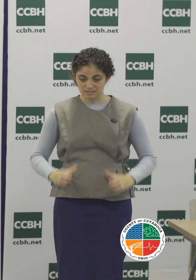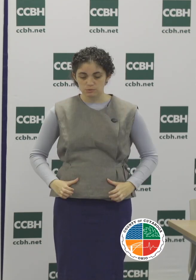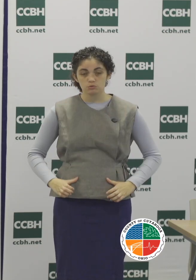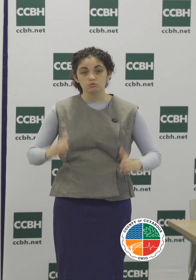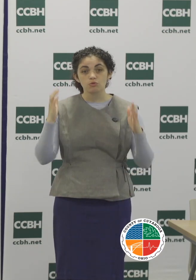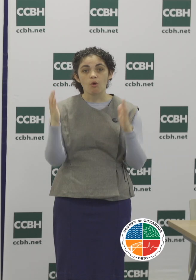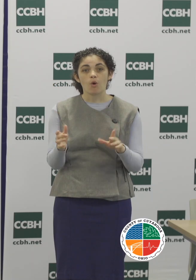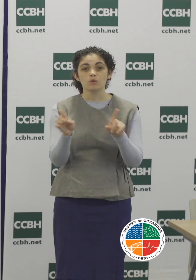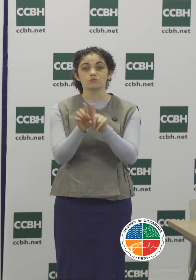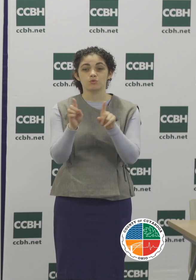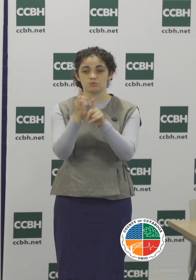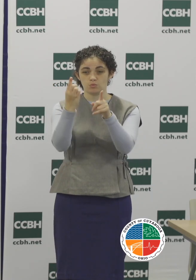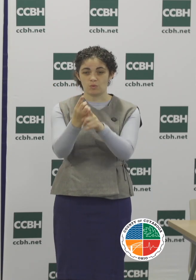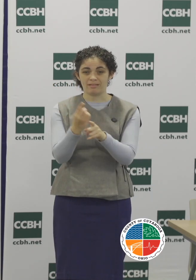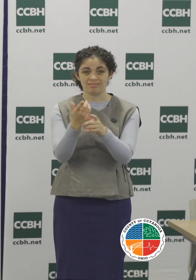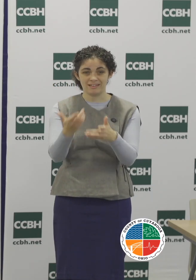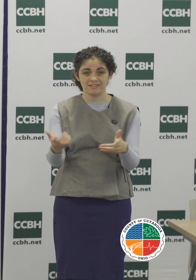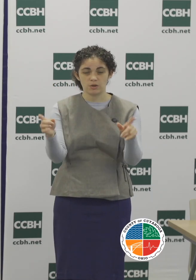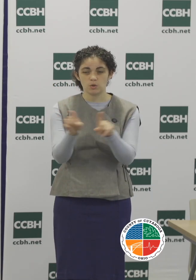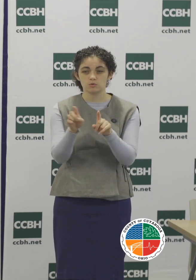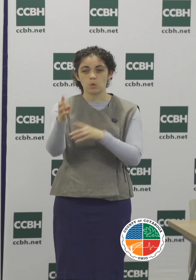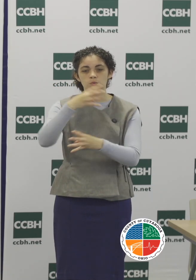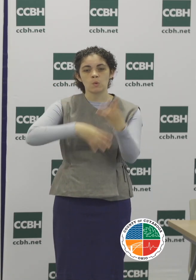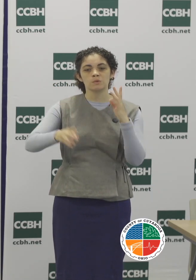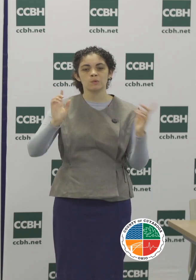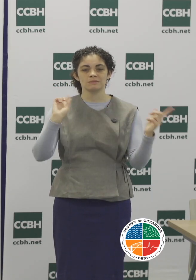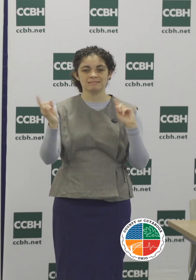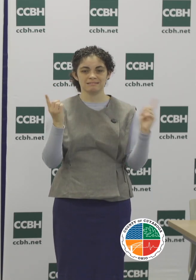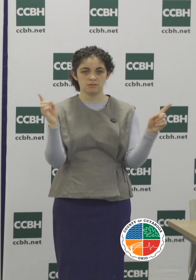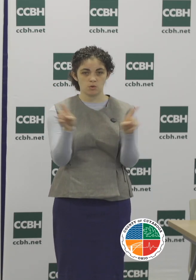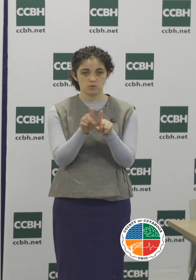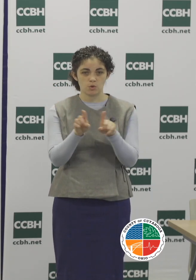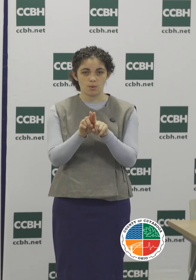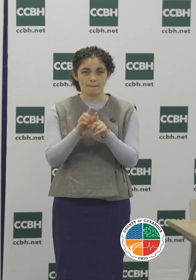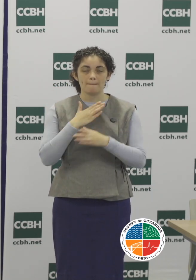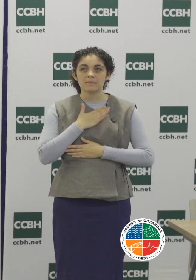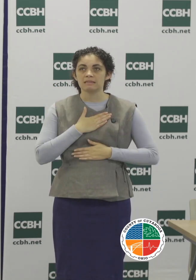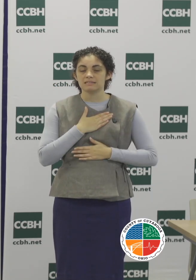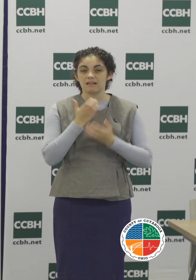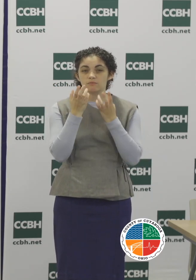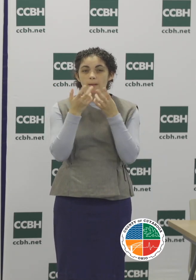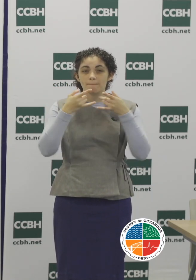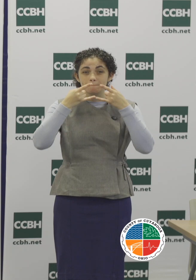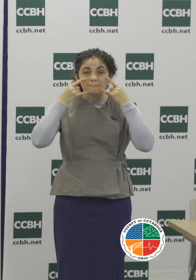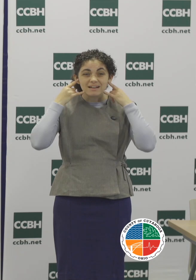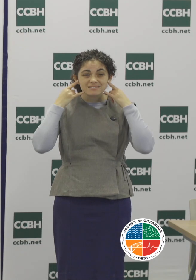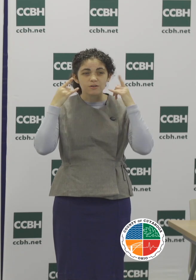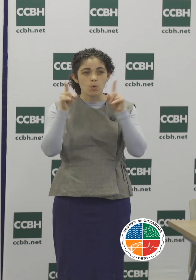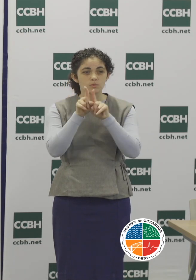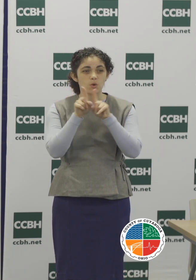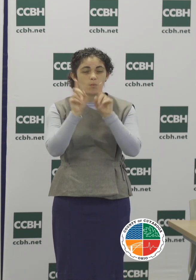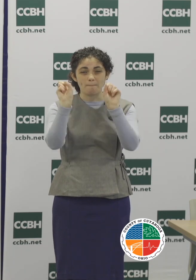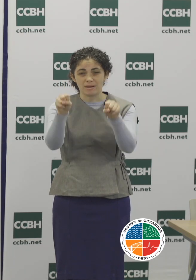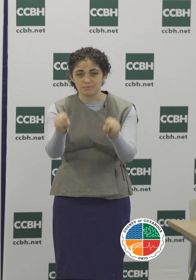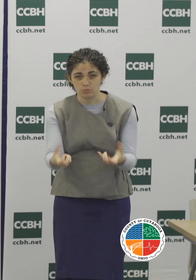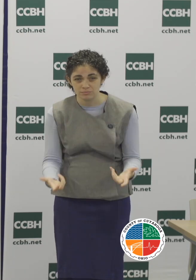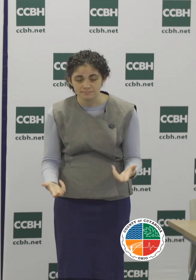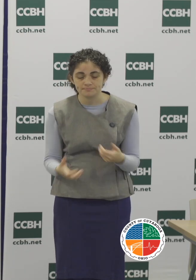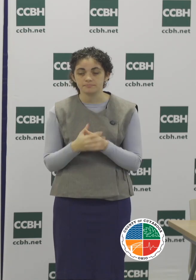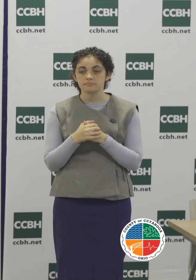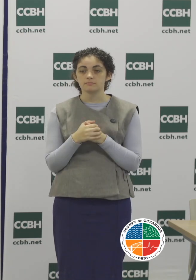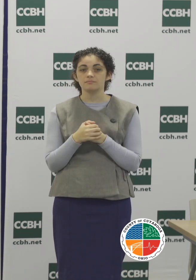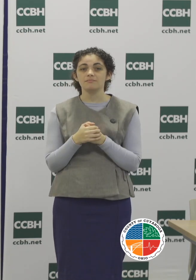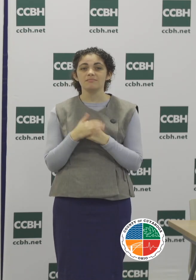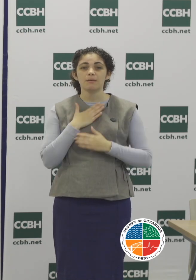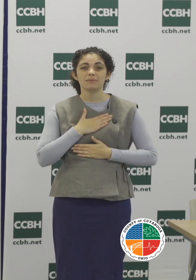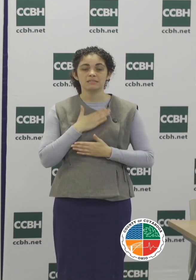well to do the right thing. So please try to socially distance. Please wear face coverings whenever possible.